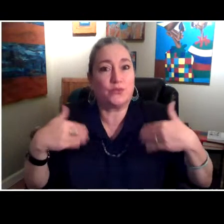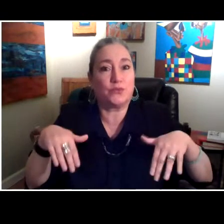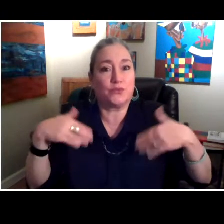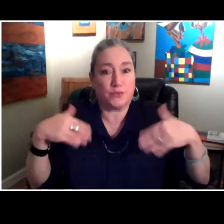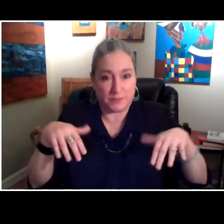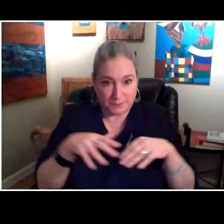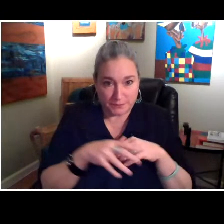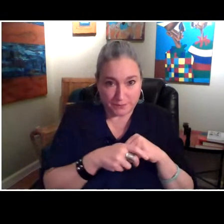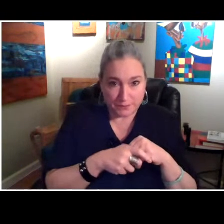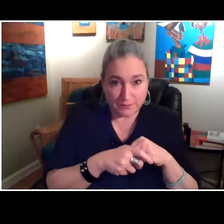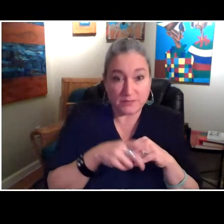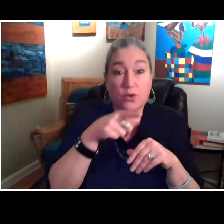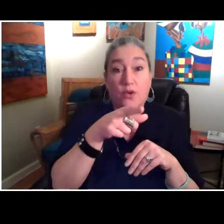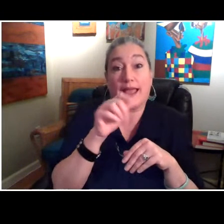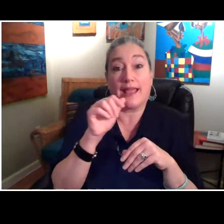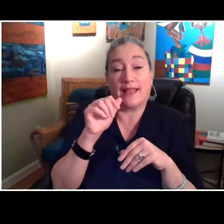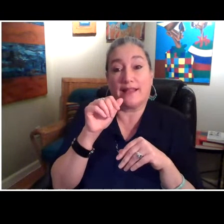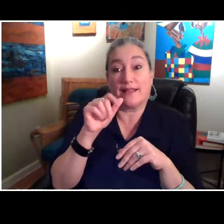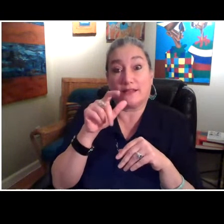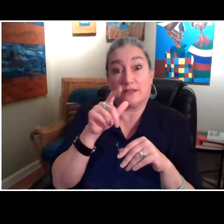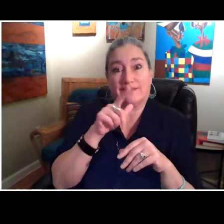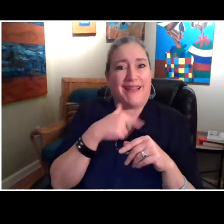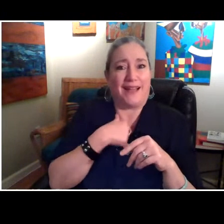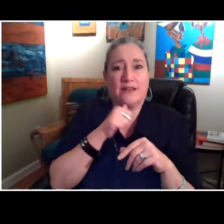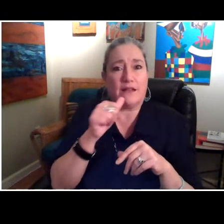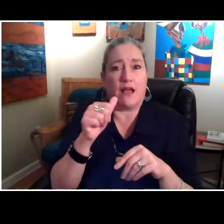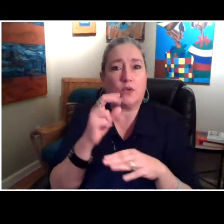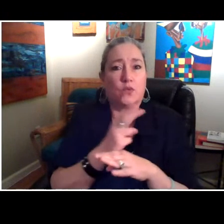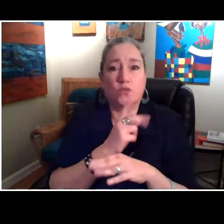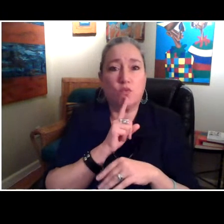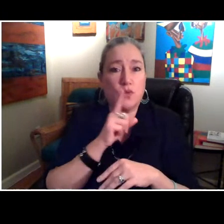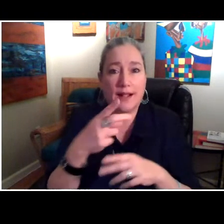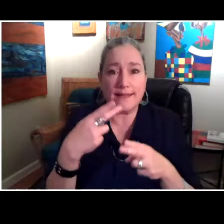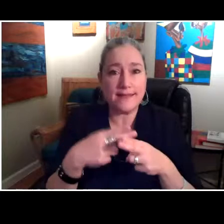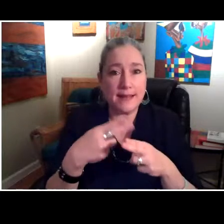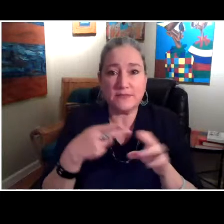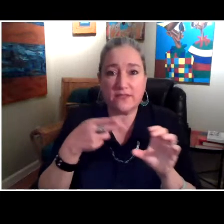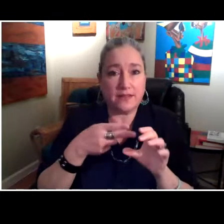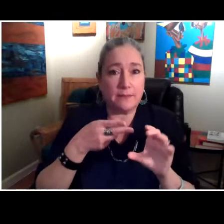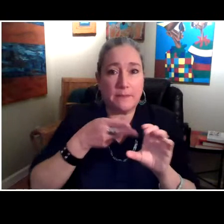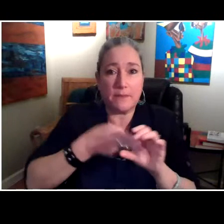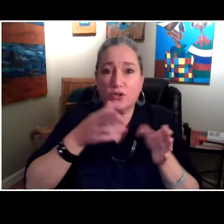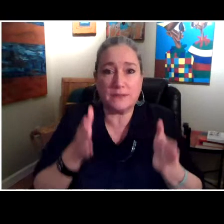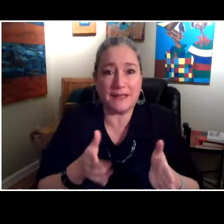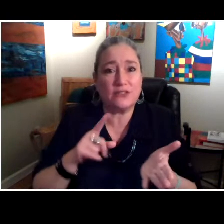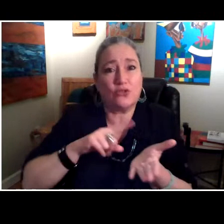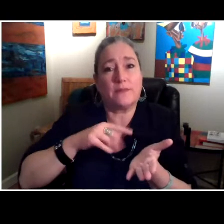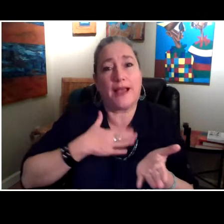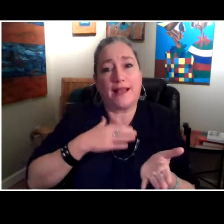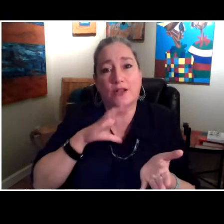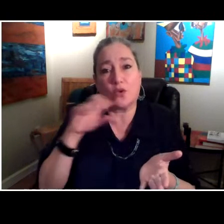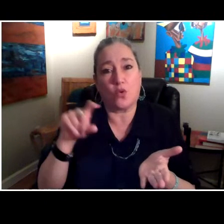They already lack language. That carries on throughout their experience.